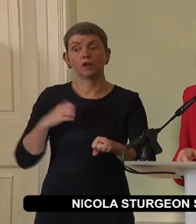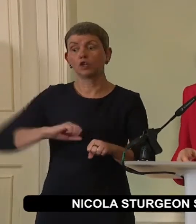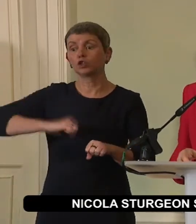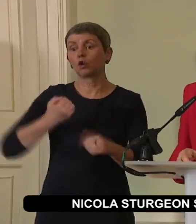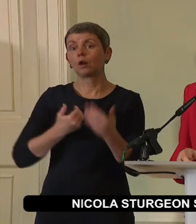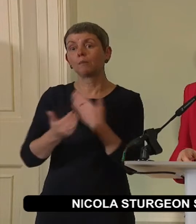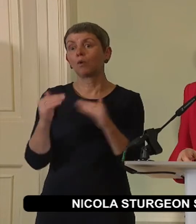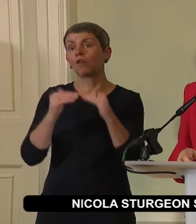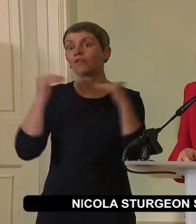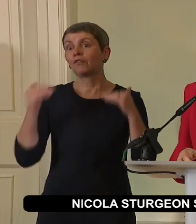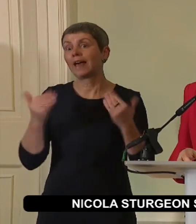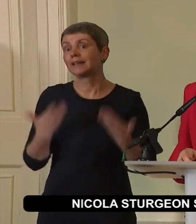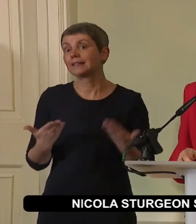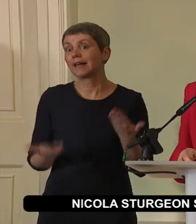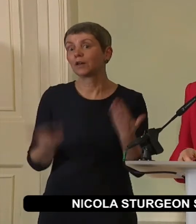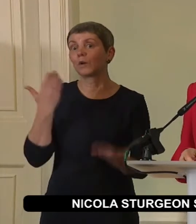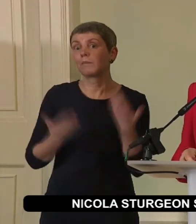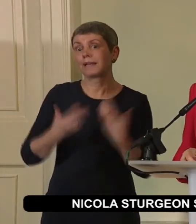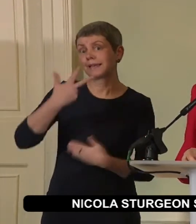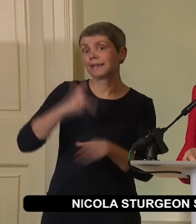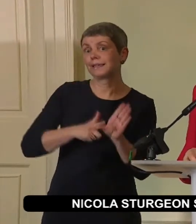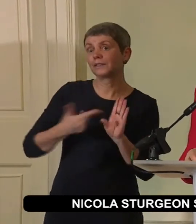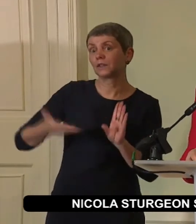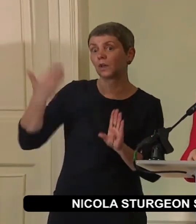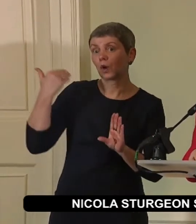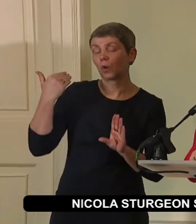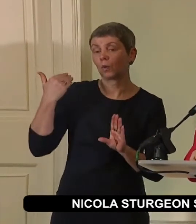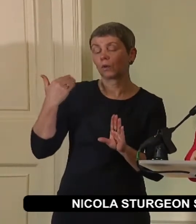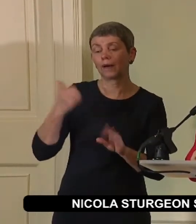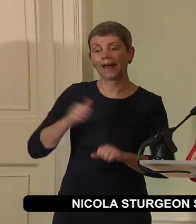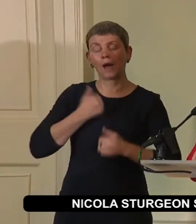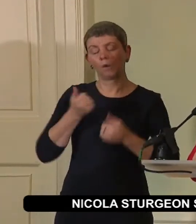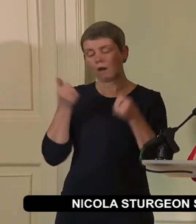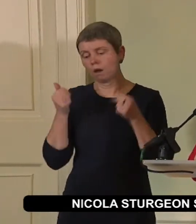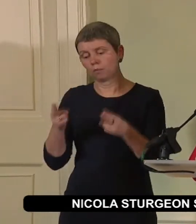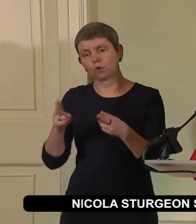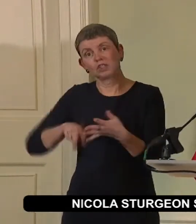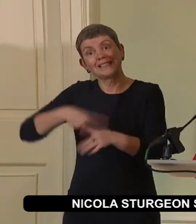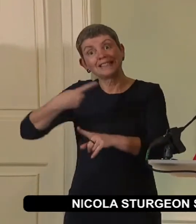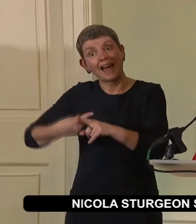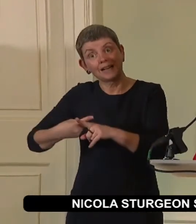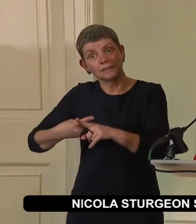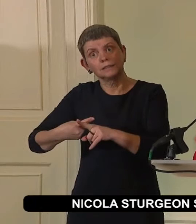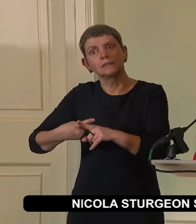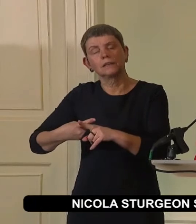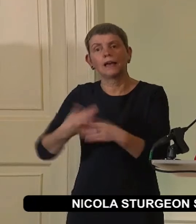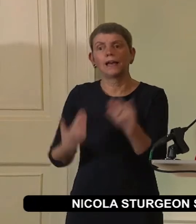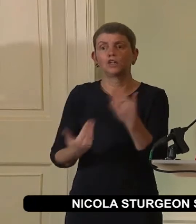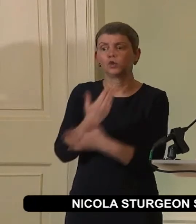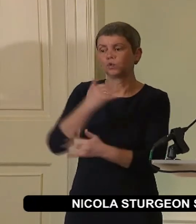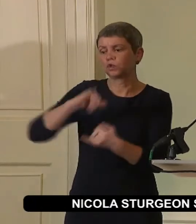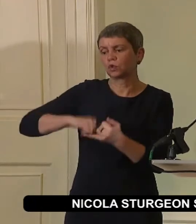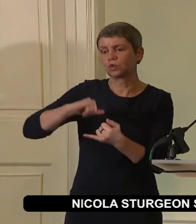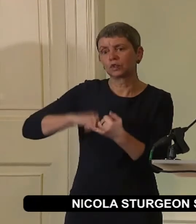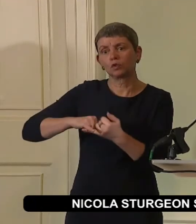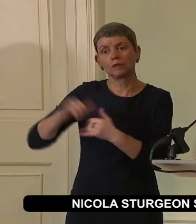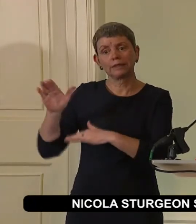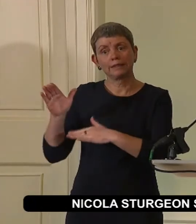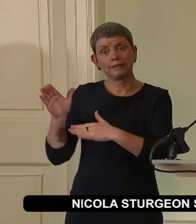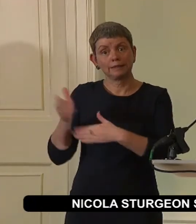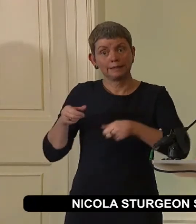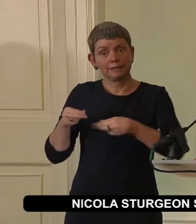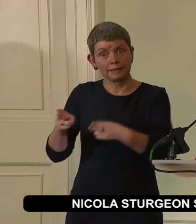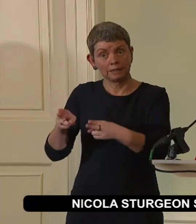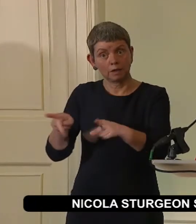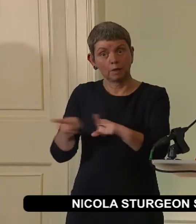in 2014. We have a more progressive approach to taxation and a new social security system with the Scottish Child Payment at its